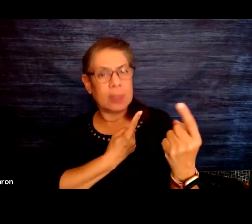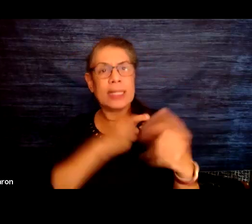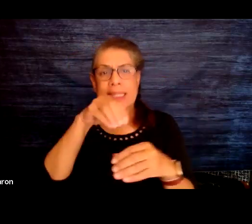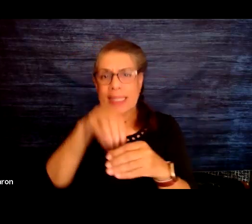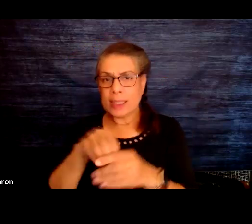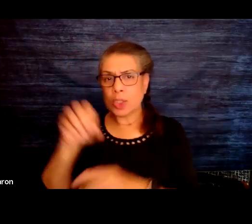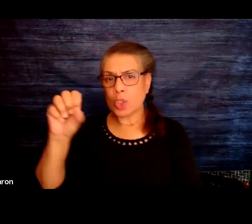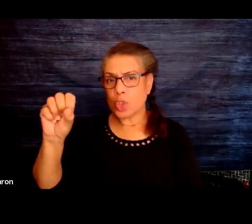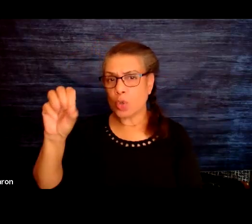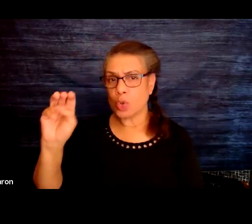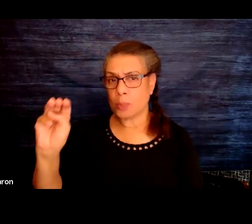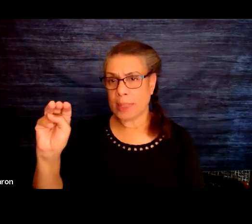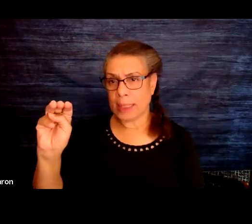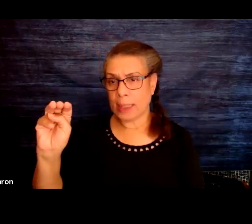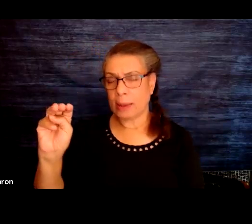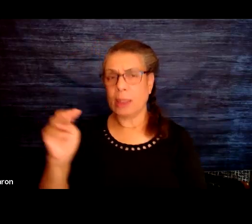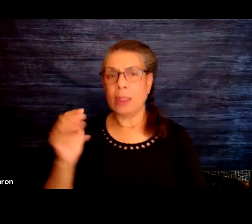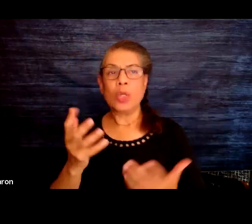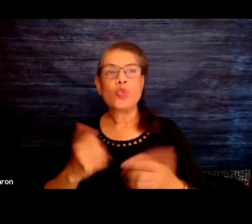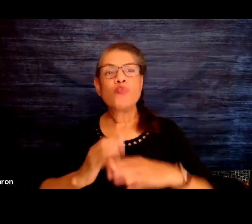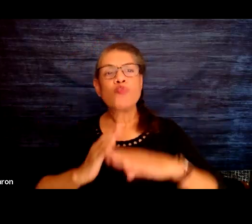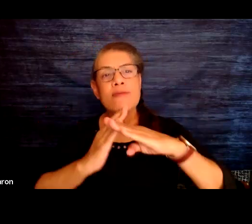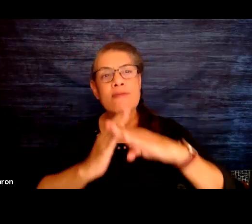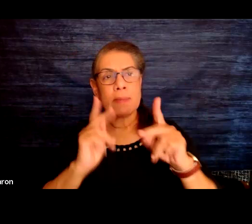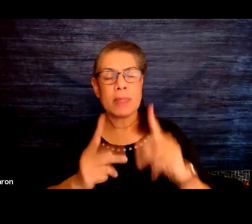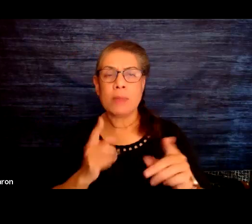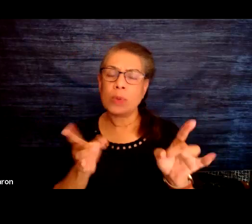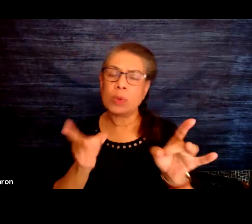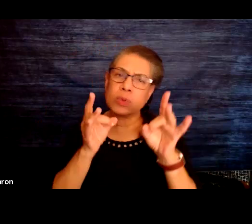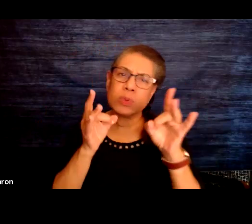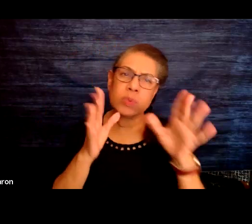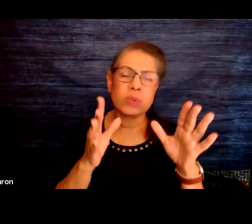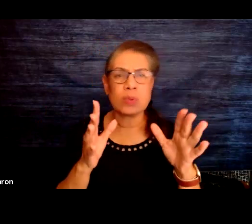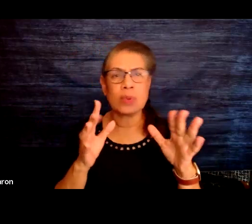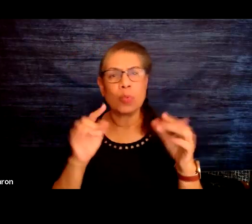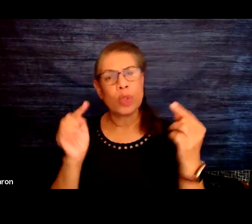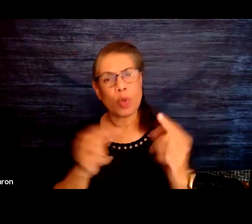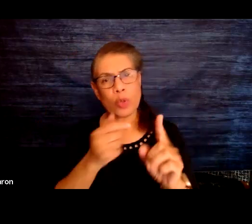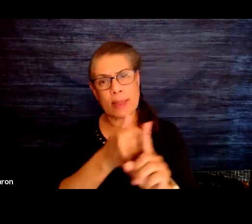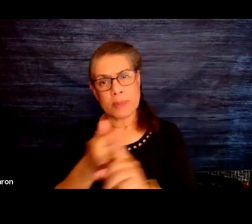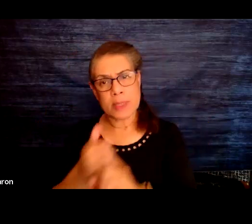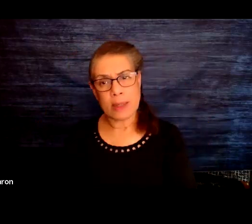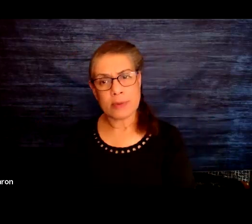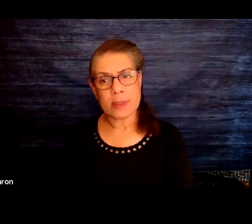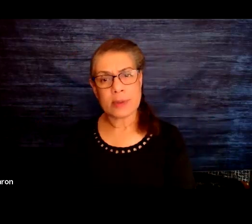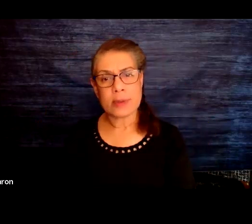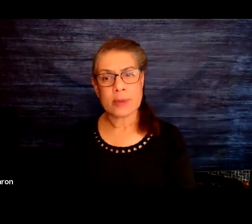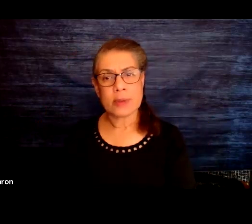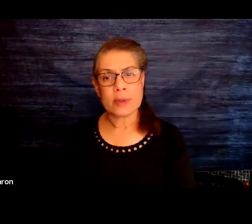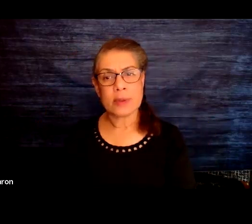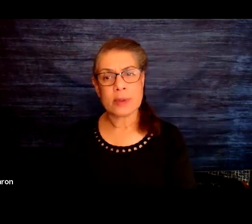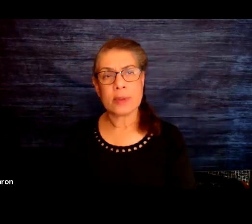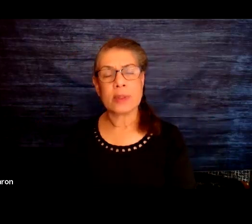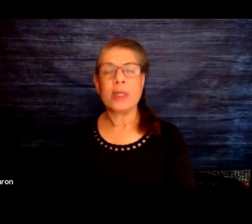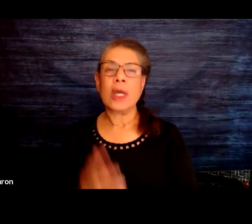prevent that more people have so grave consequences and